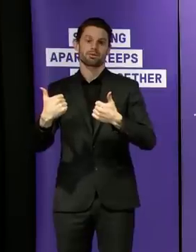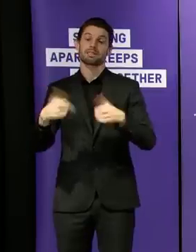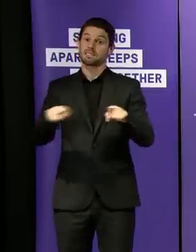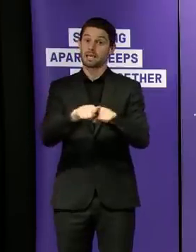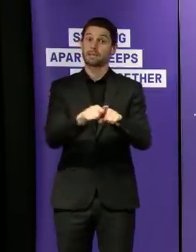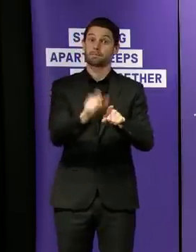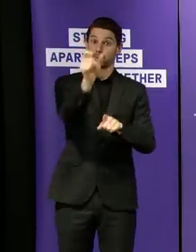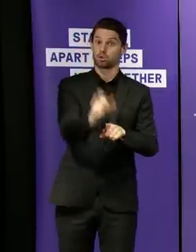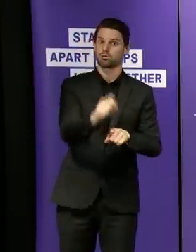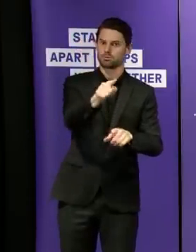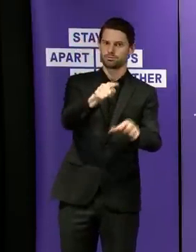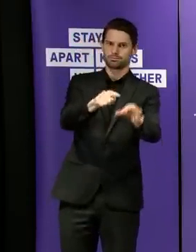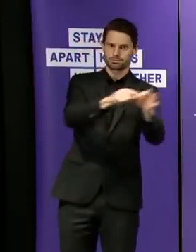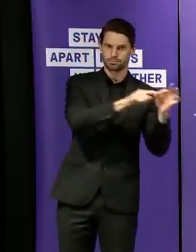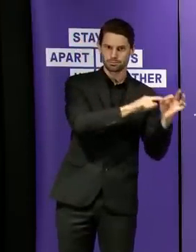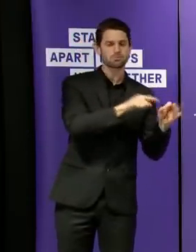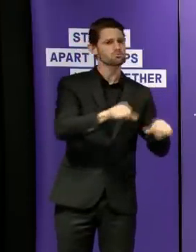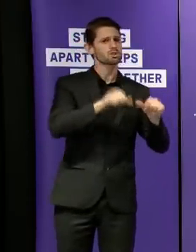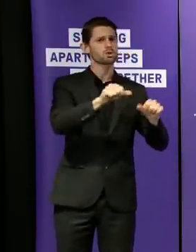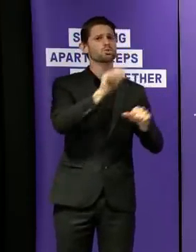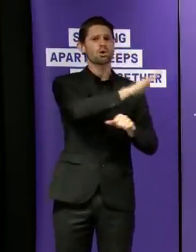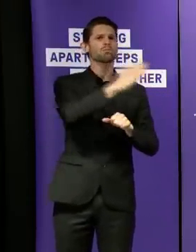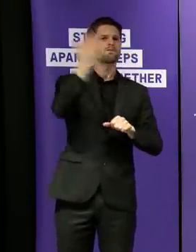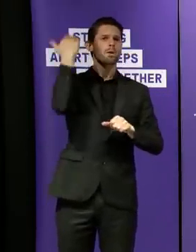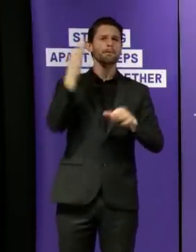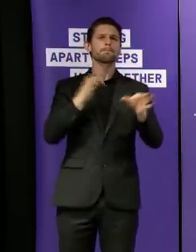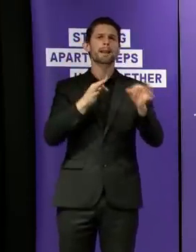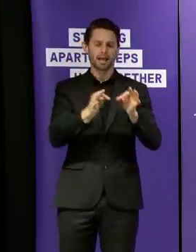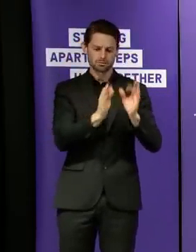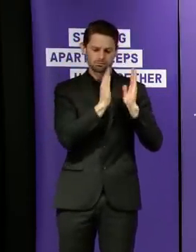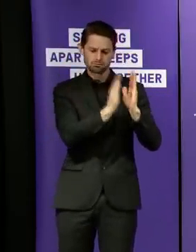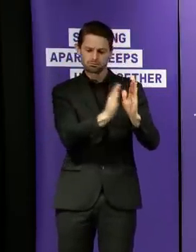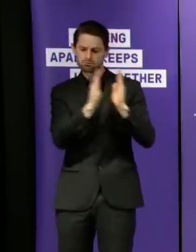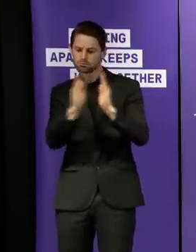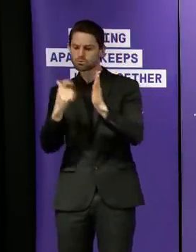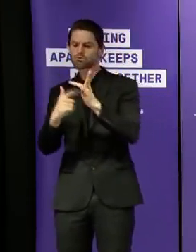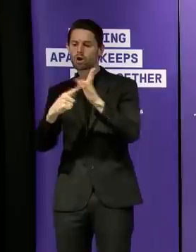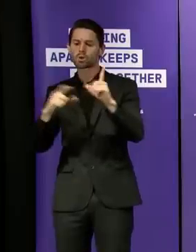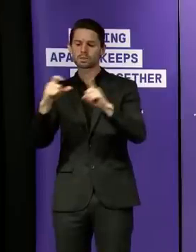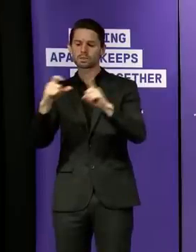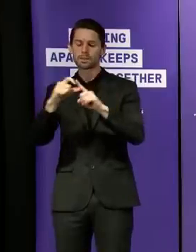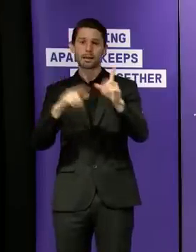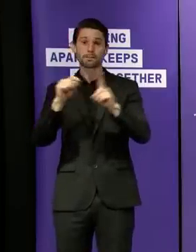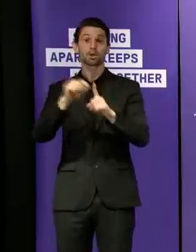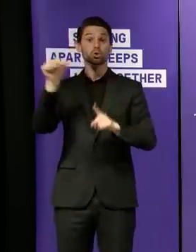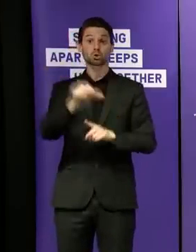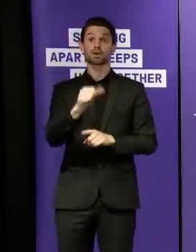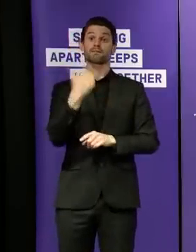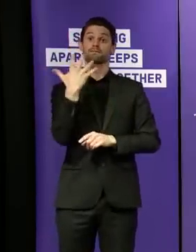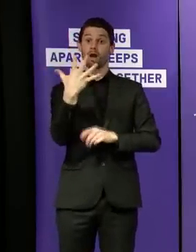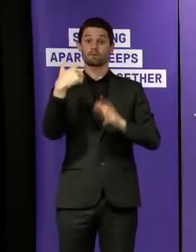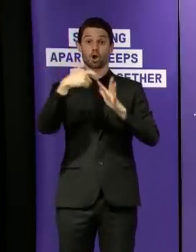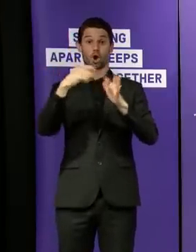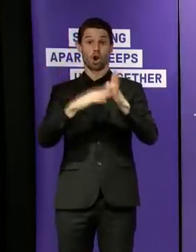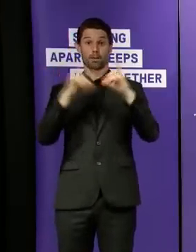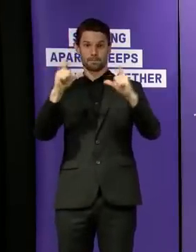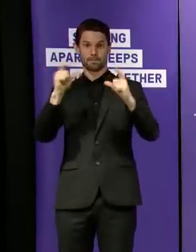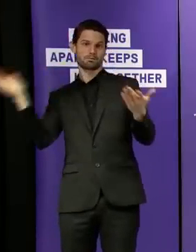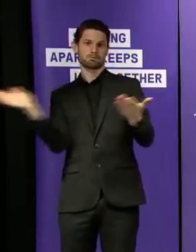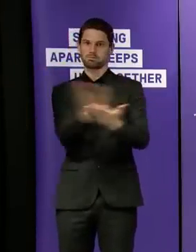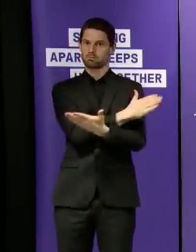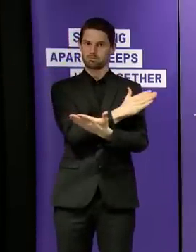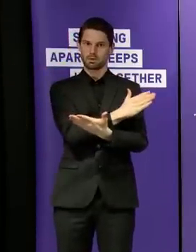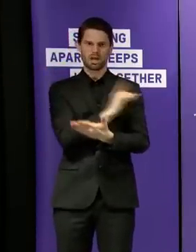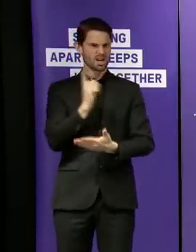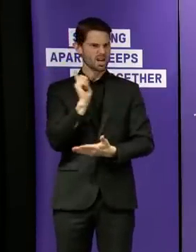the original roadmap, this next step would get rid of the 5 kilometre rule, and there would be no travel restrictions. So why have you